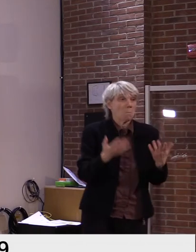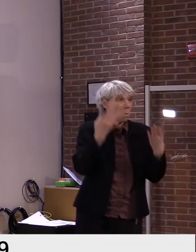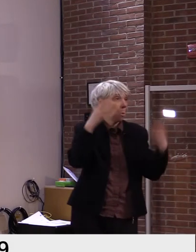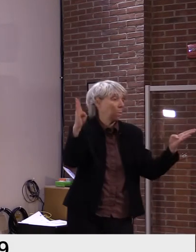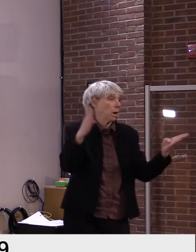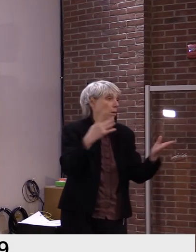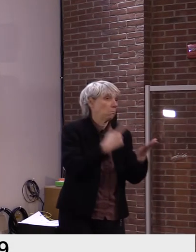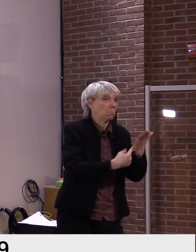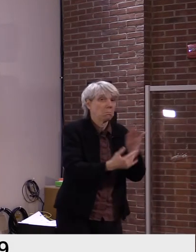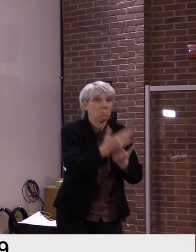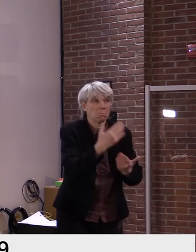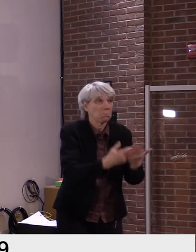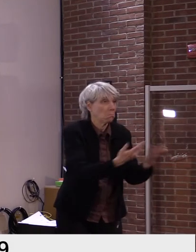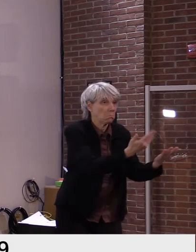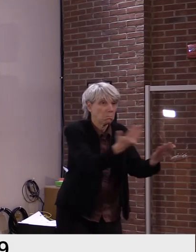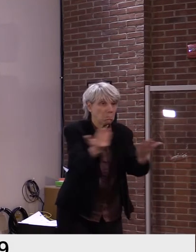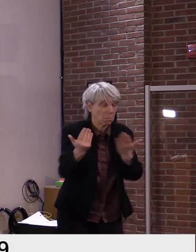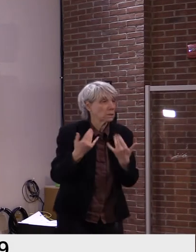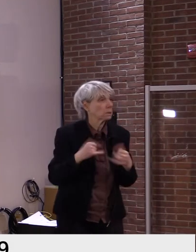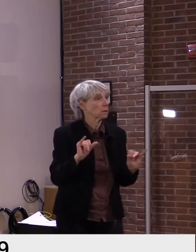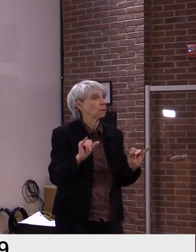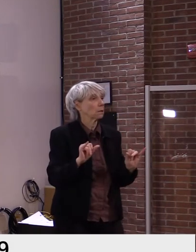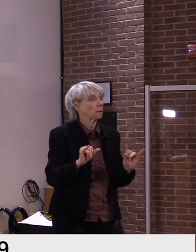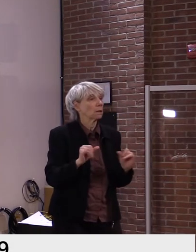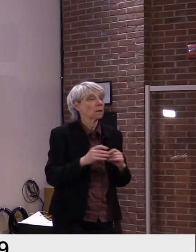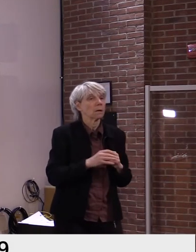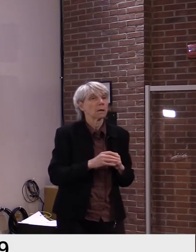have recaptured